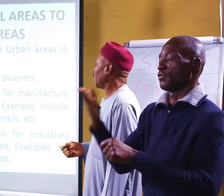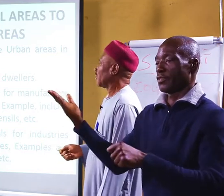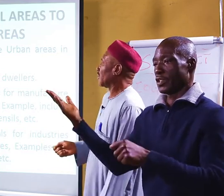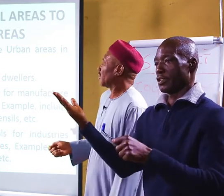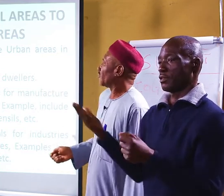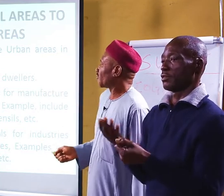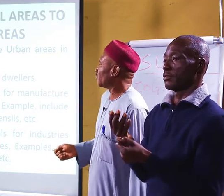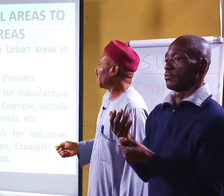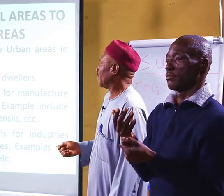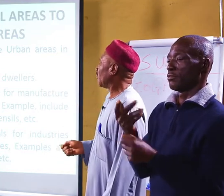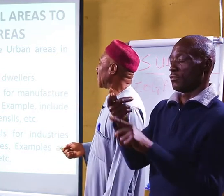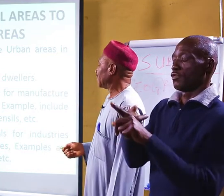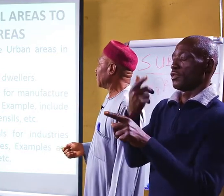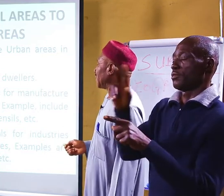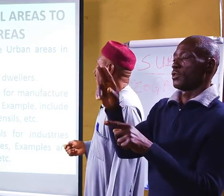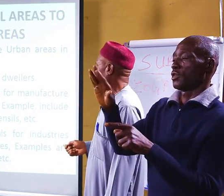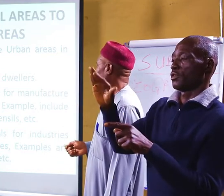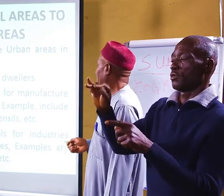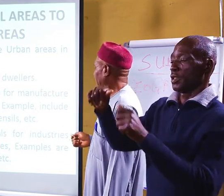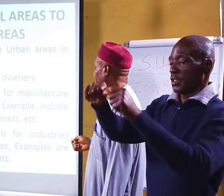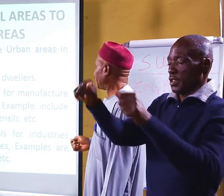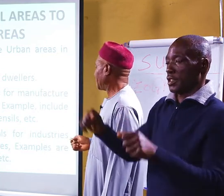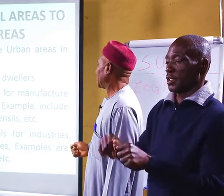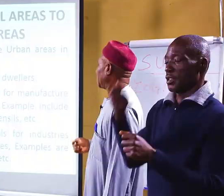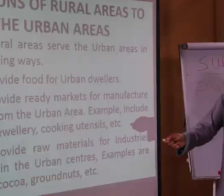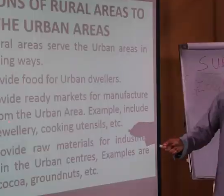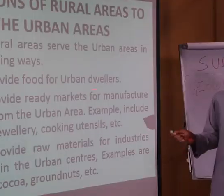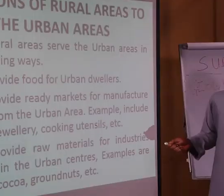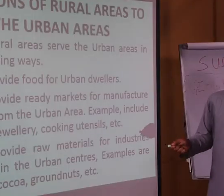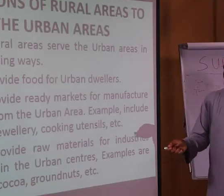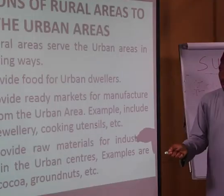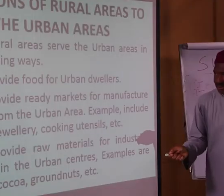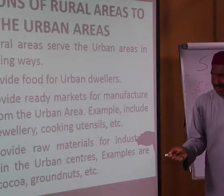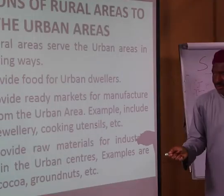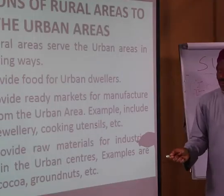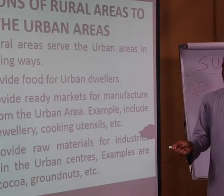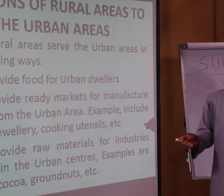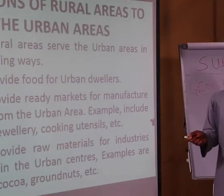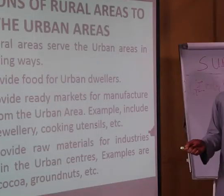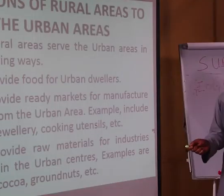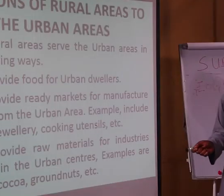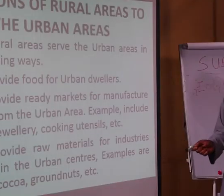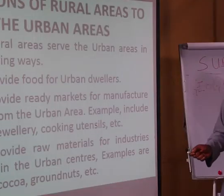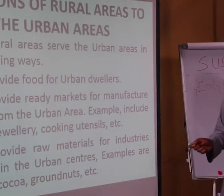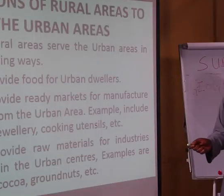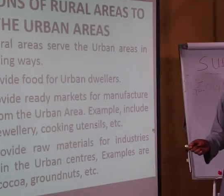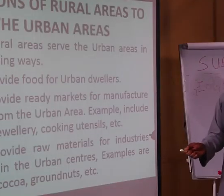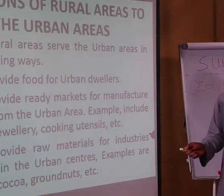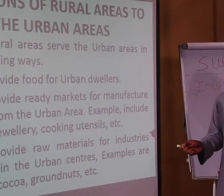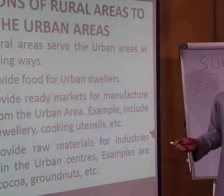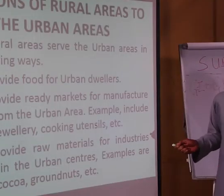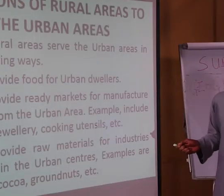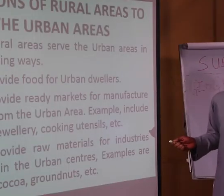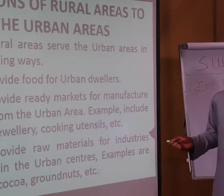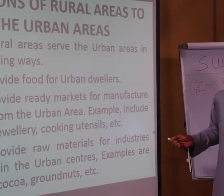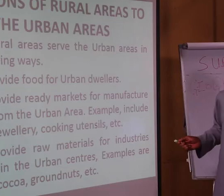goods from the urban area. Example include clothes, jewelries,